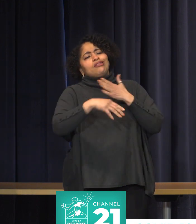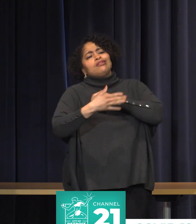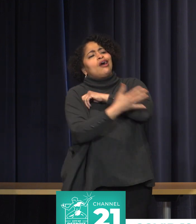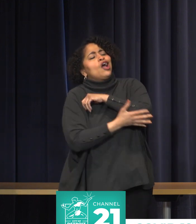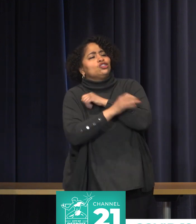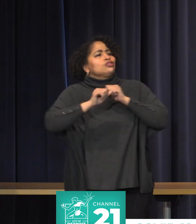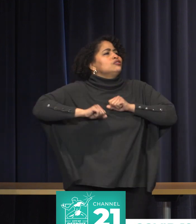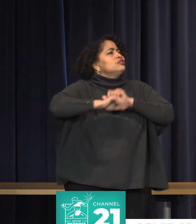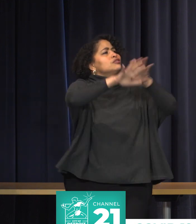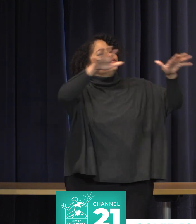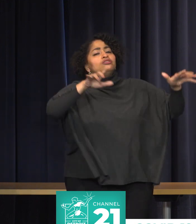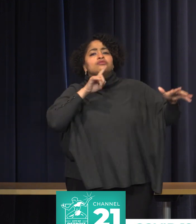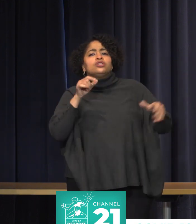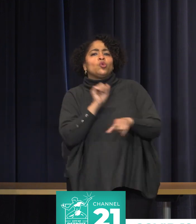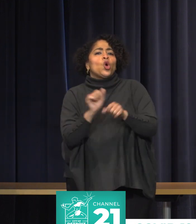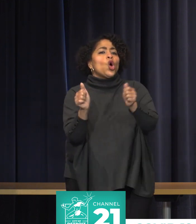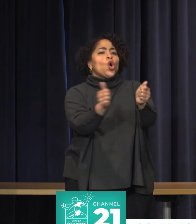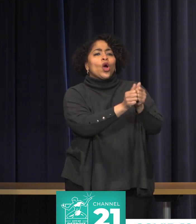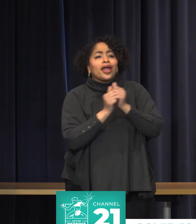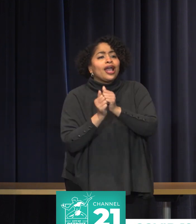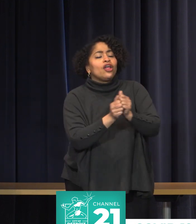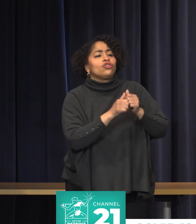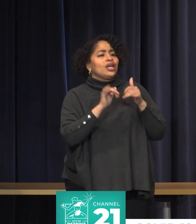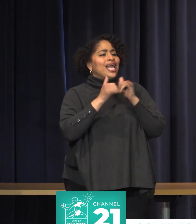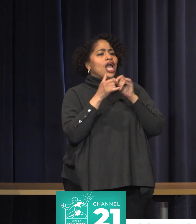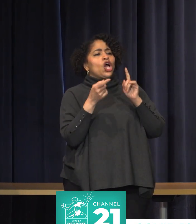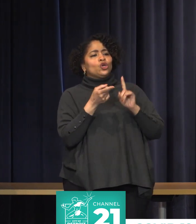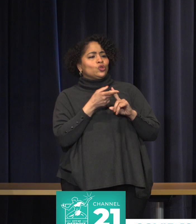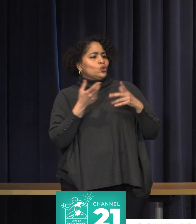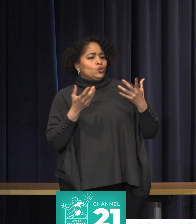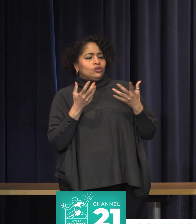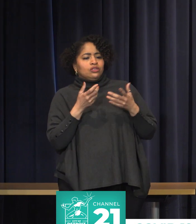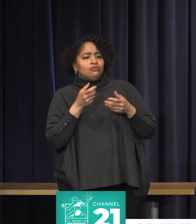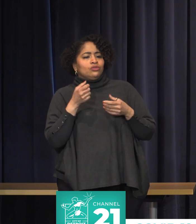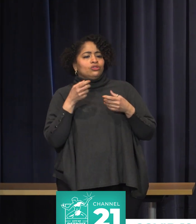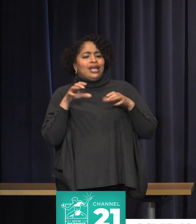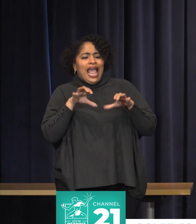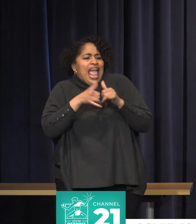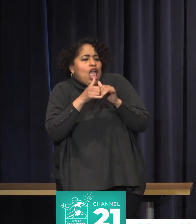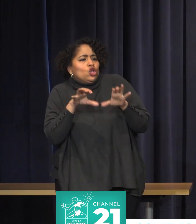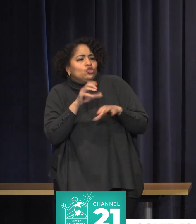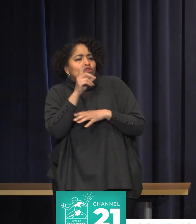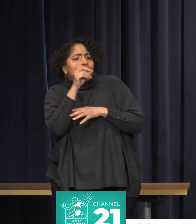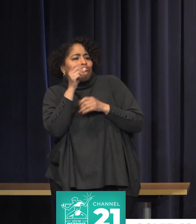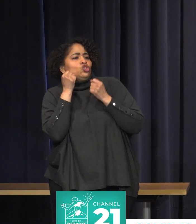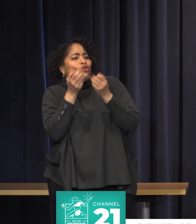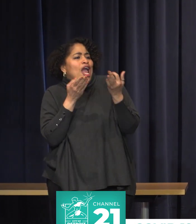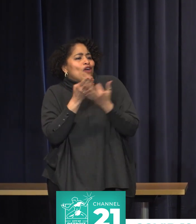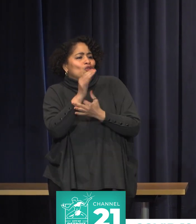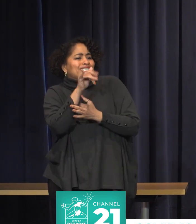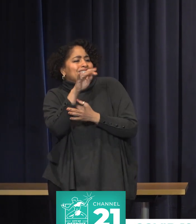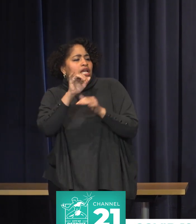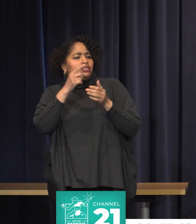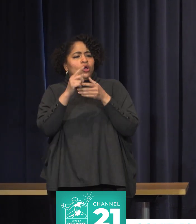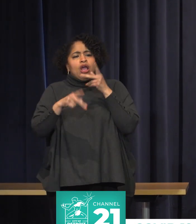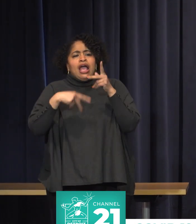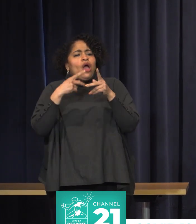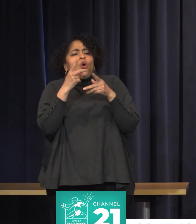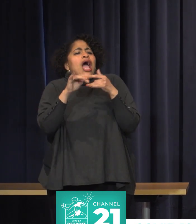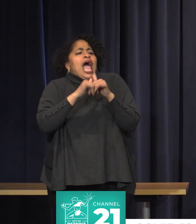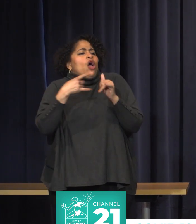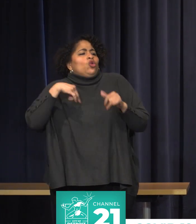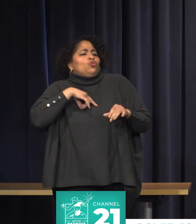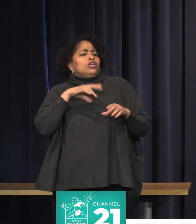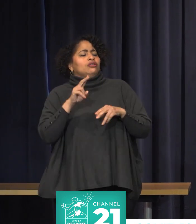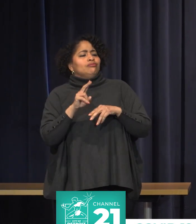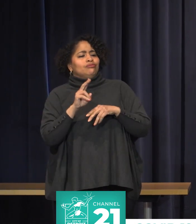out to New York and want to know the details of how they do a drive-through site, the details of what kind of a medium they use for their testing. BioReference